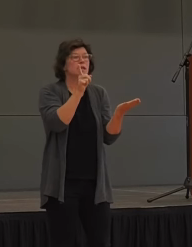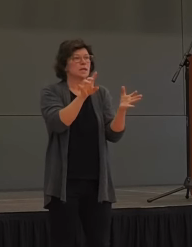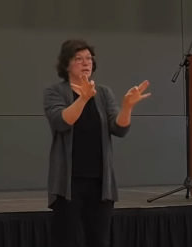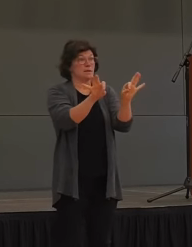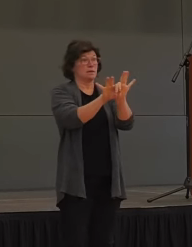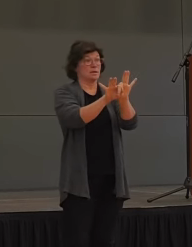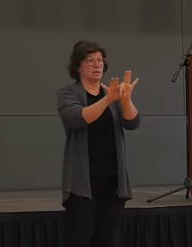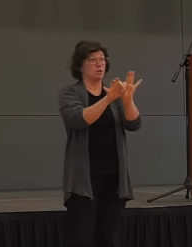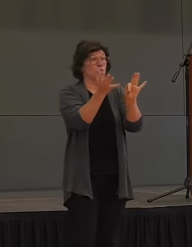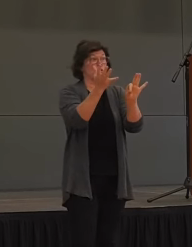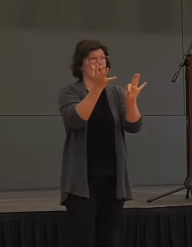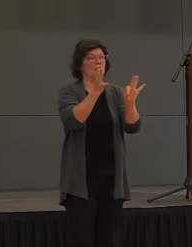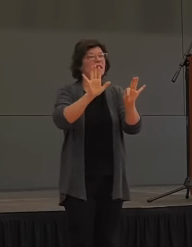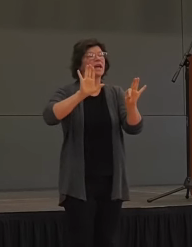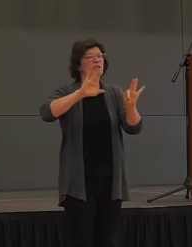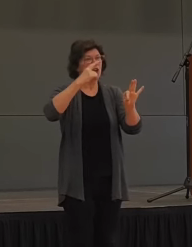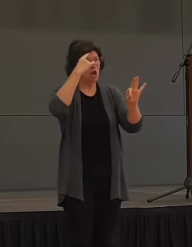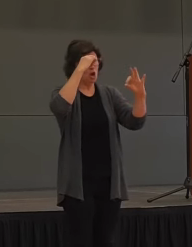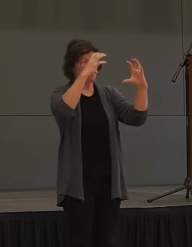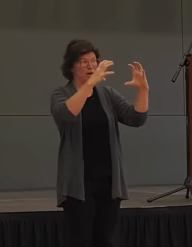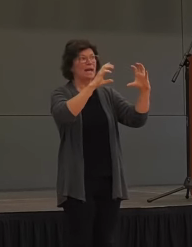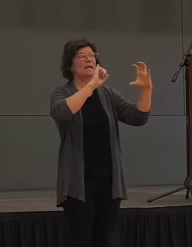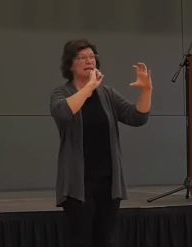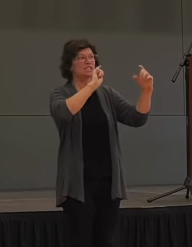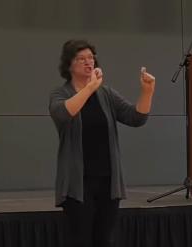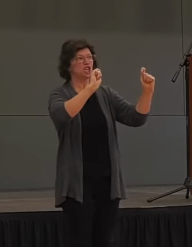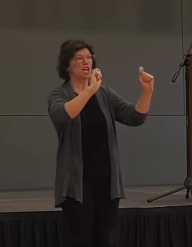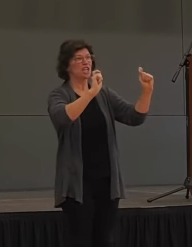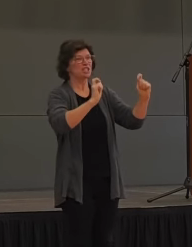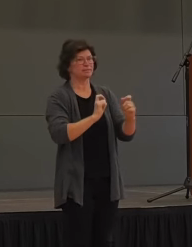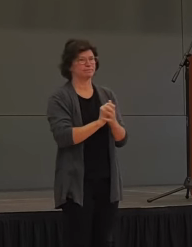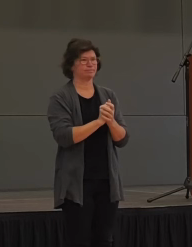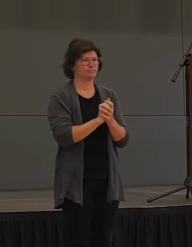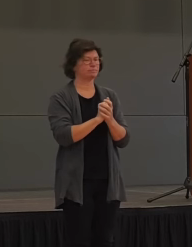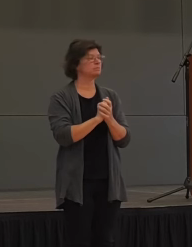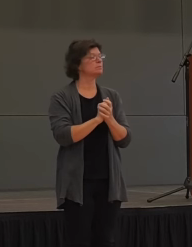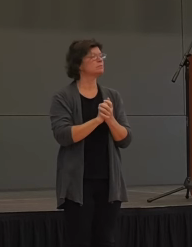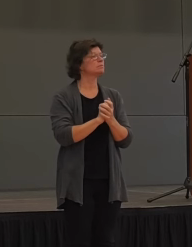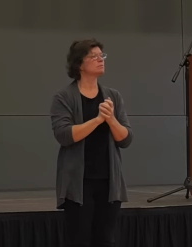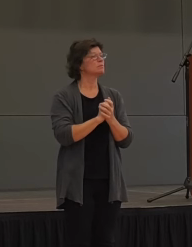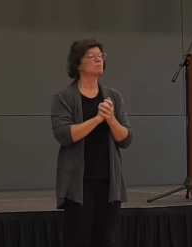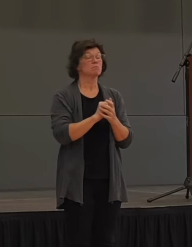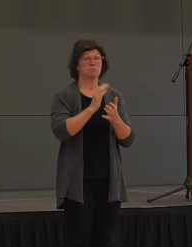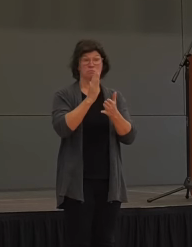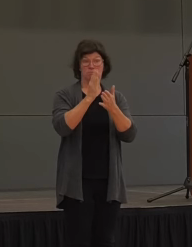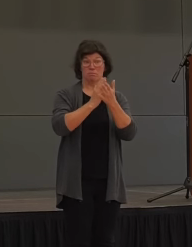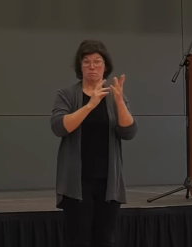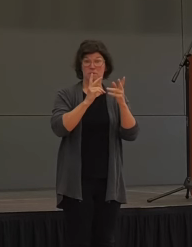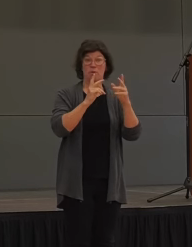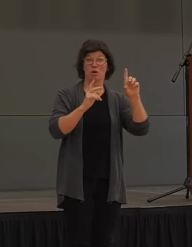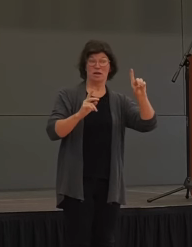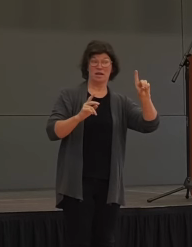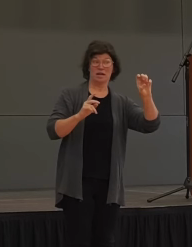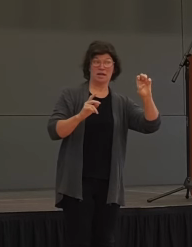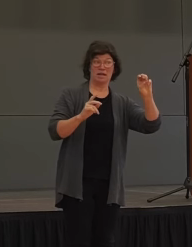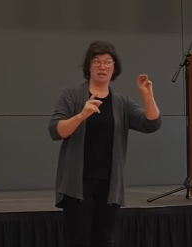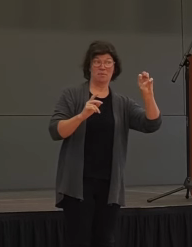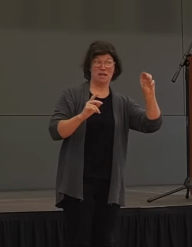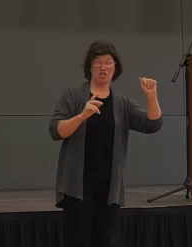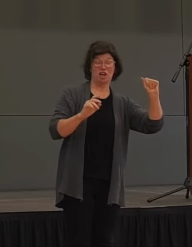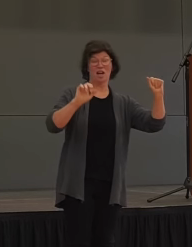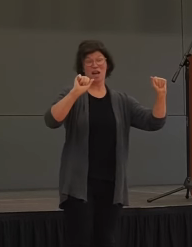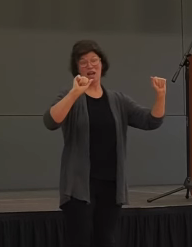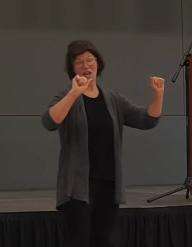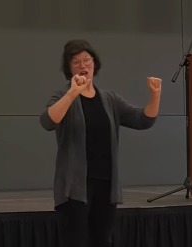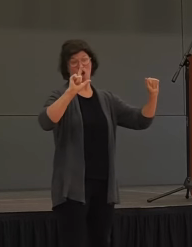their brain is changing. So many people may use the word dementia or